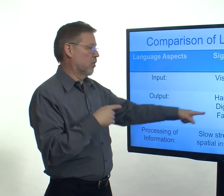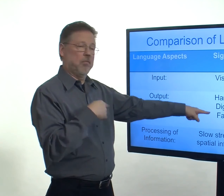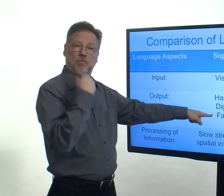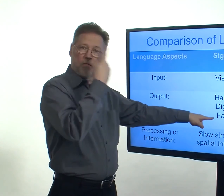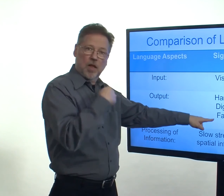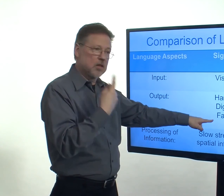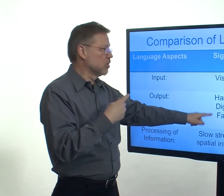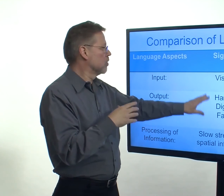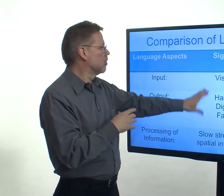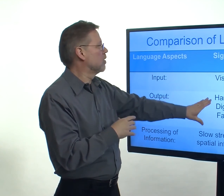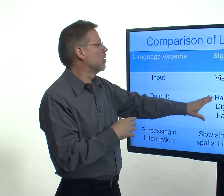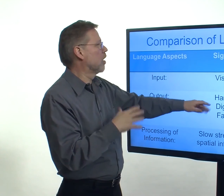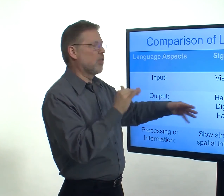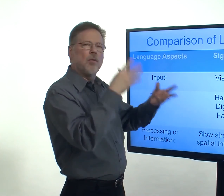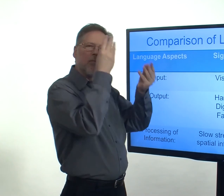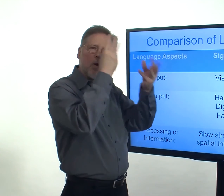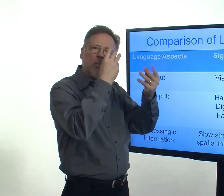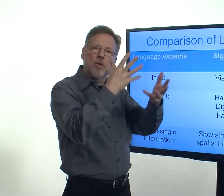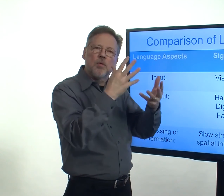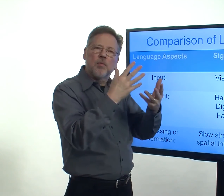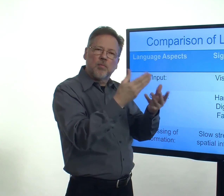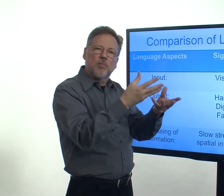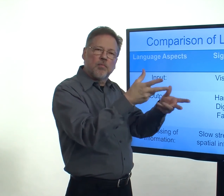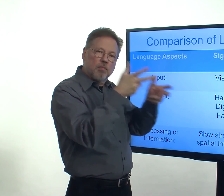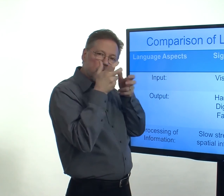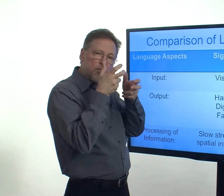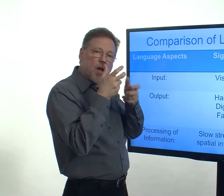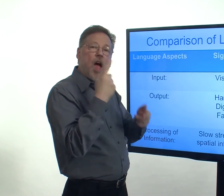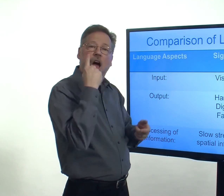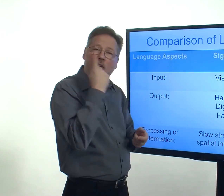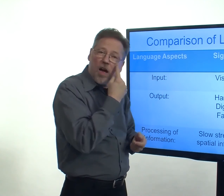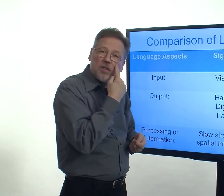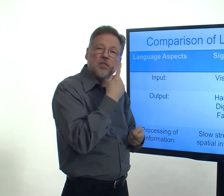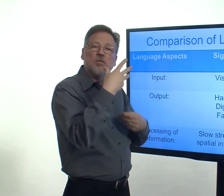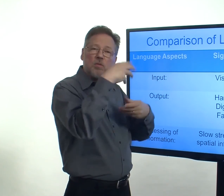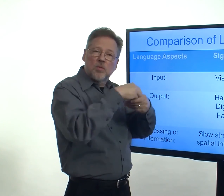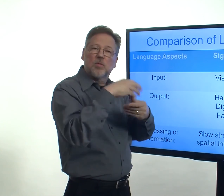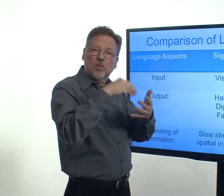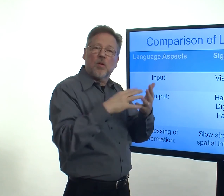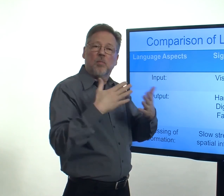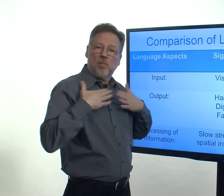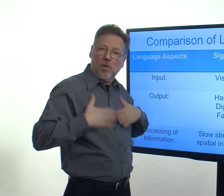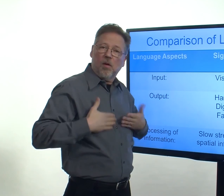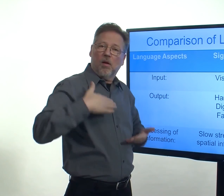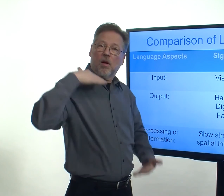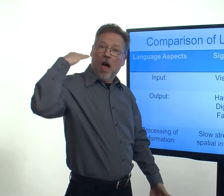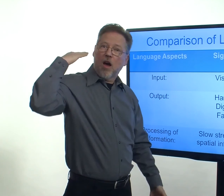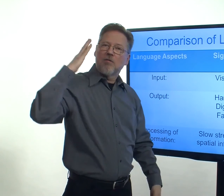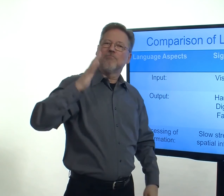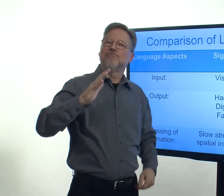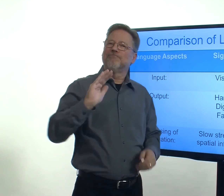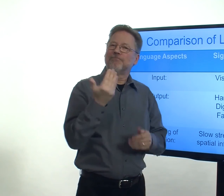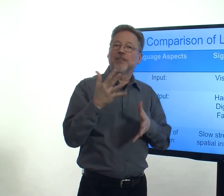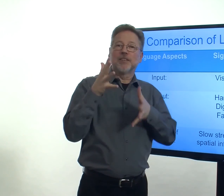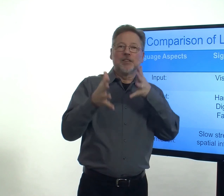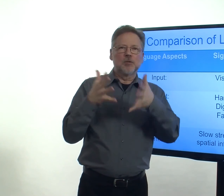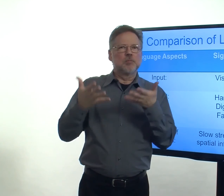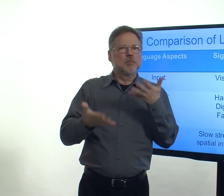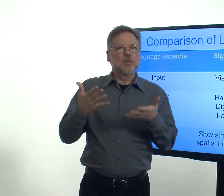And the face. You get information from the eyes and the upper body, but not the rest of the body. It seems that gesture may